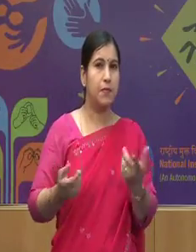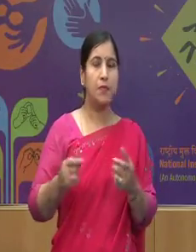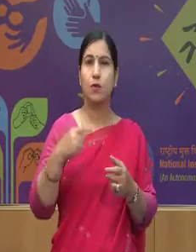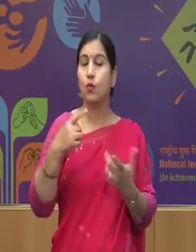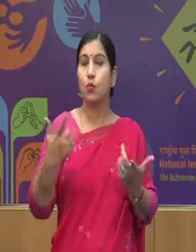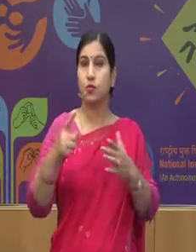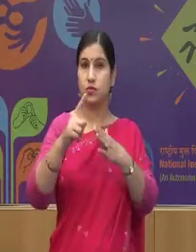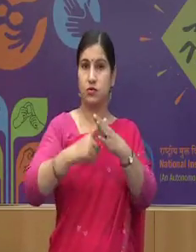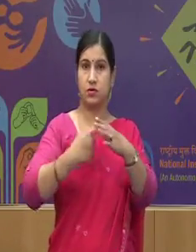Jews,